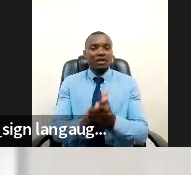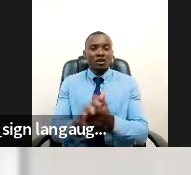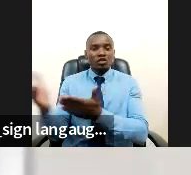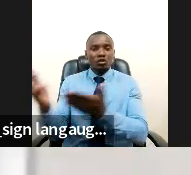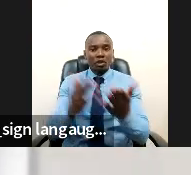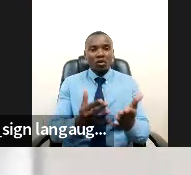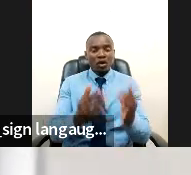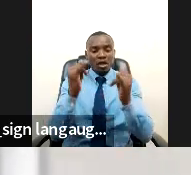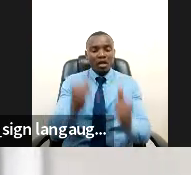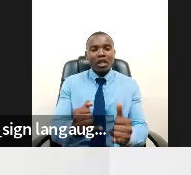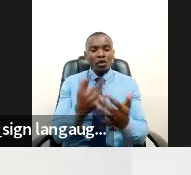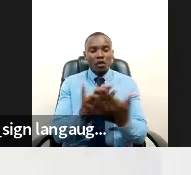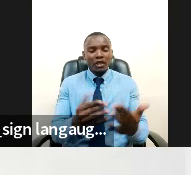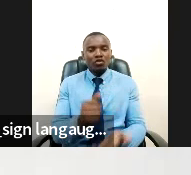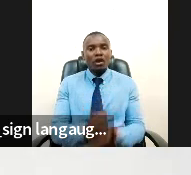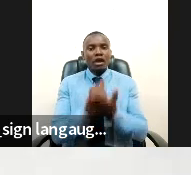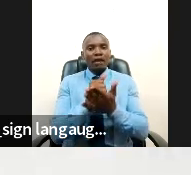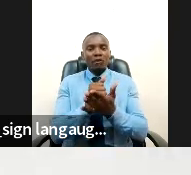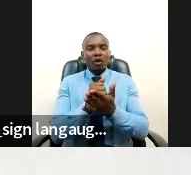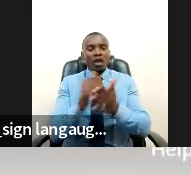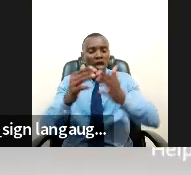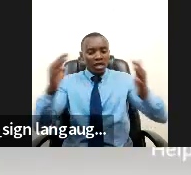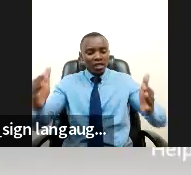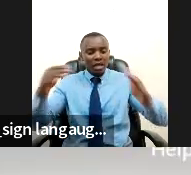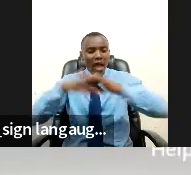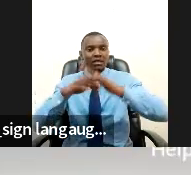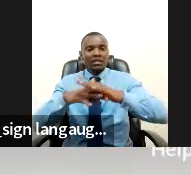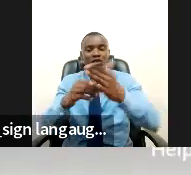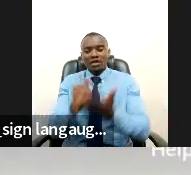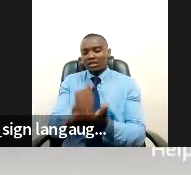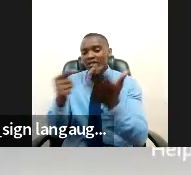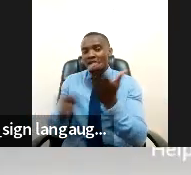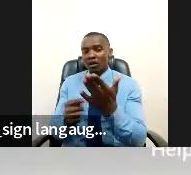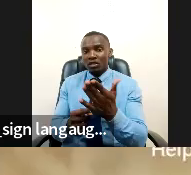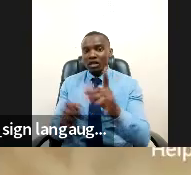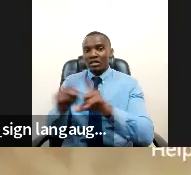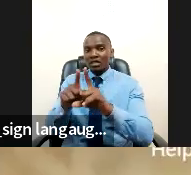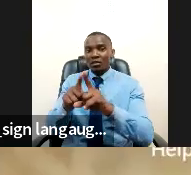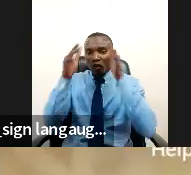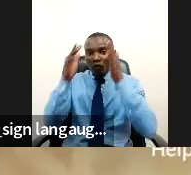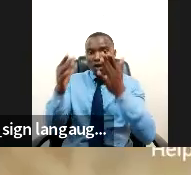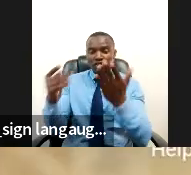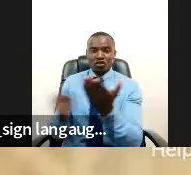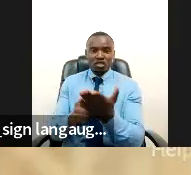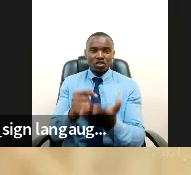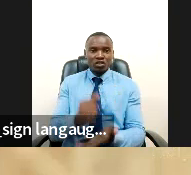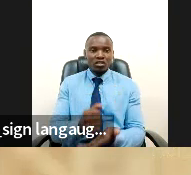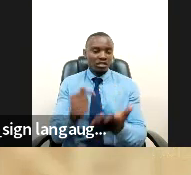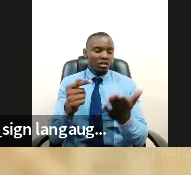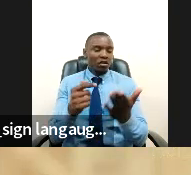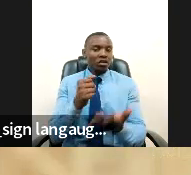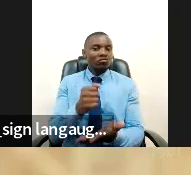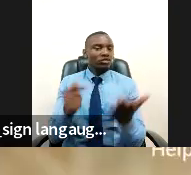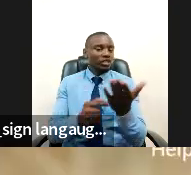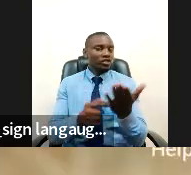in helping to scale access to assistive technology by leveraging on digital technologies as well as increase investment for